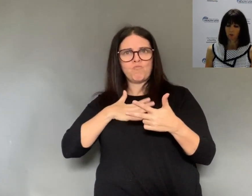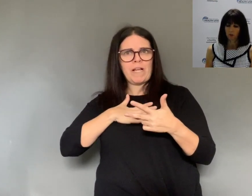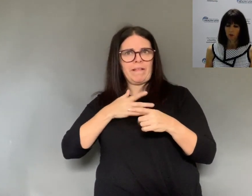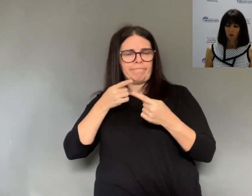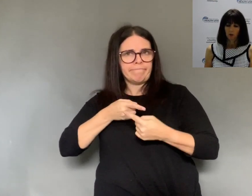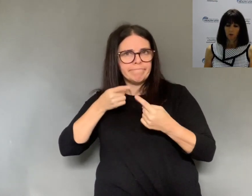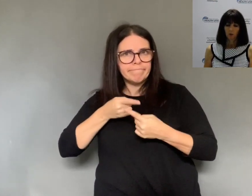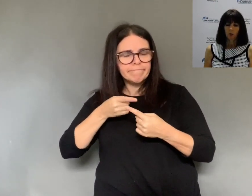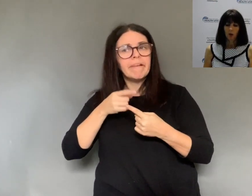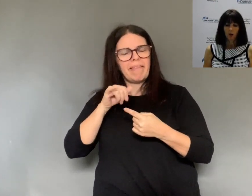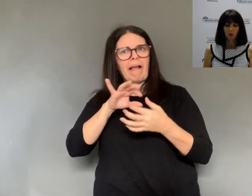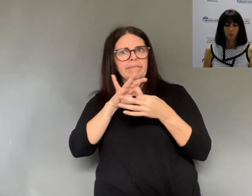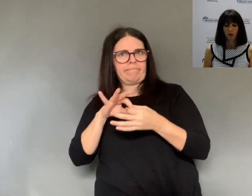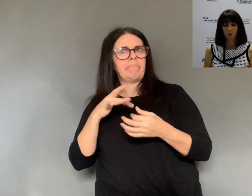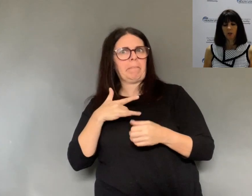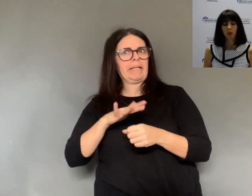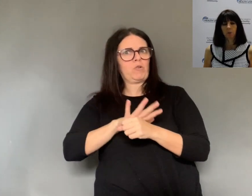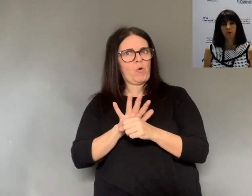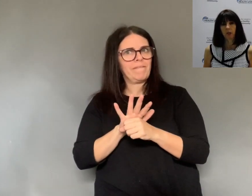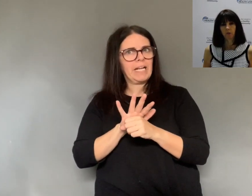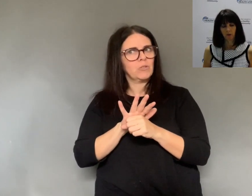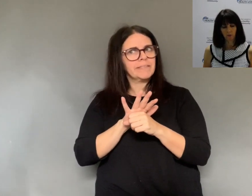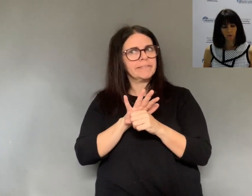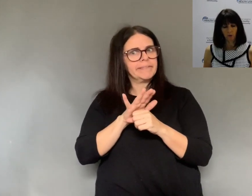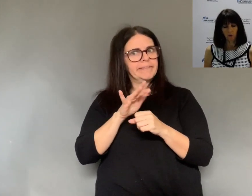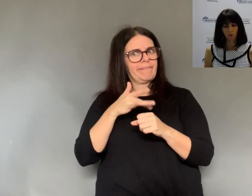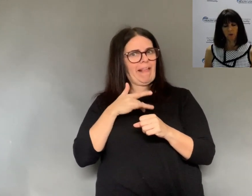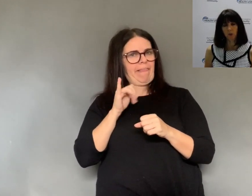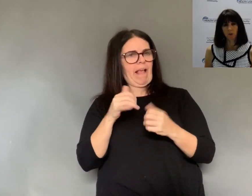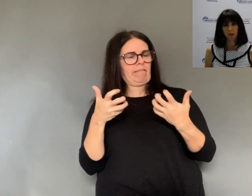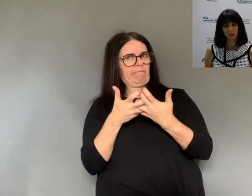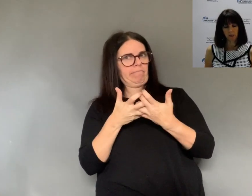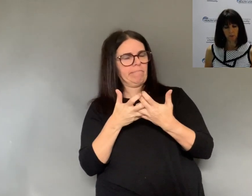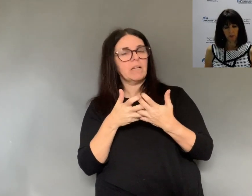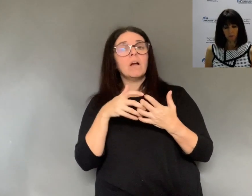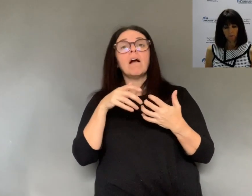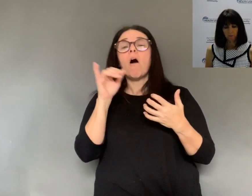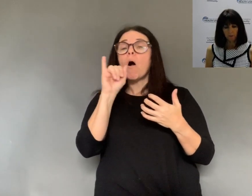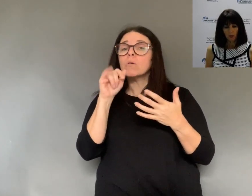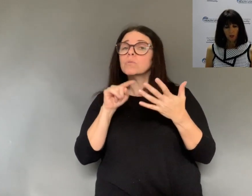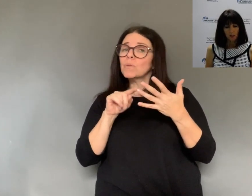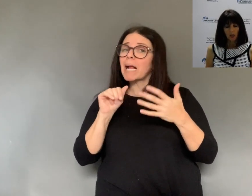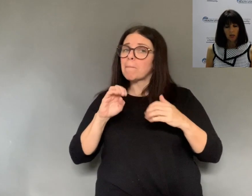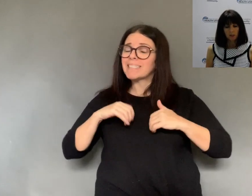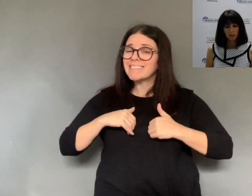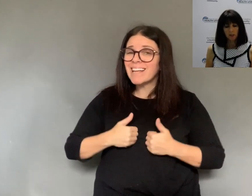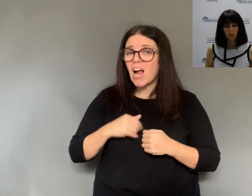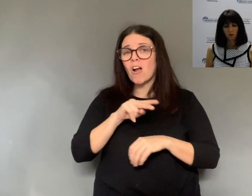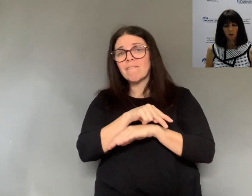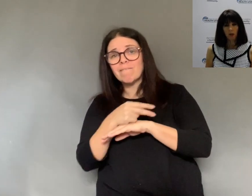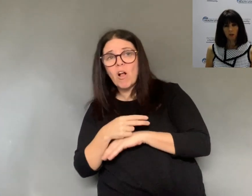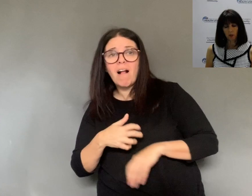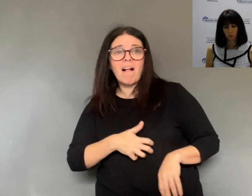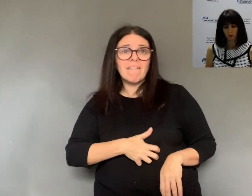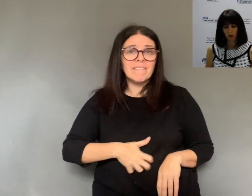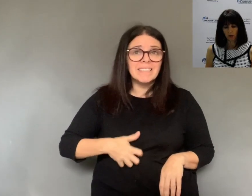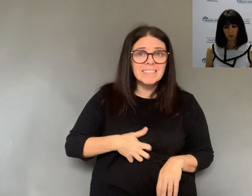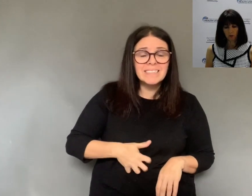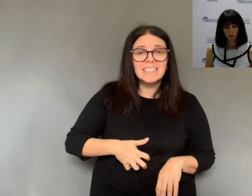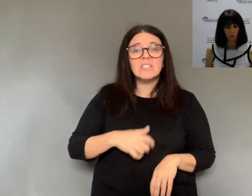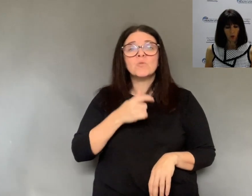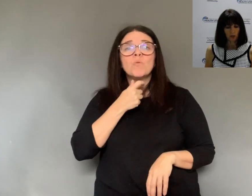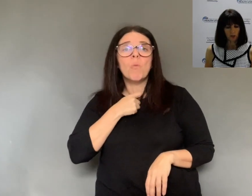Ontario, or call your primary care provider for a phone or virtual assessment. To access a local healthcare